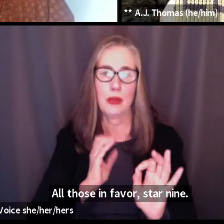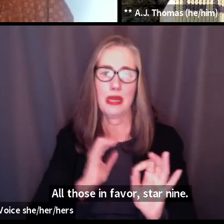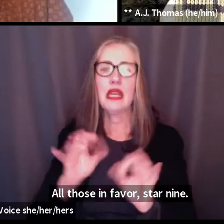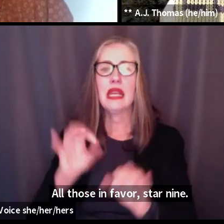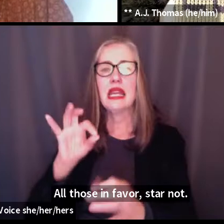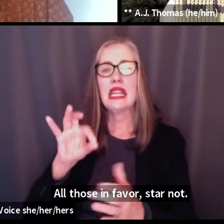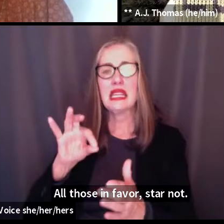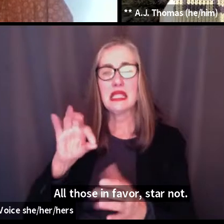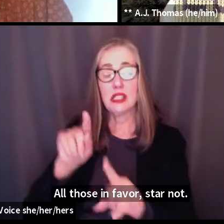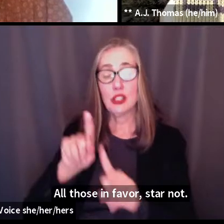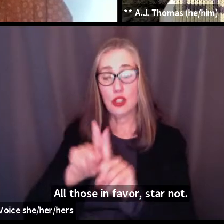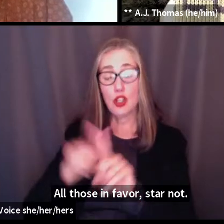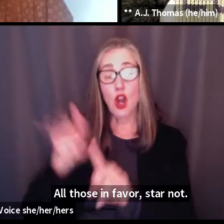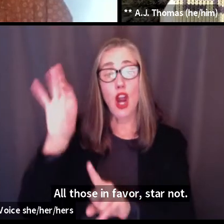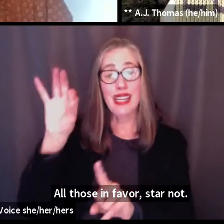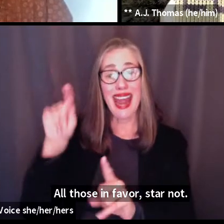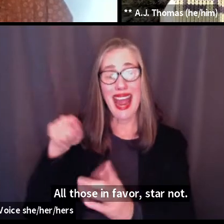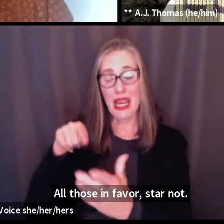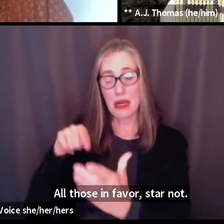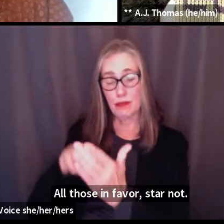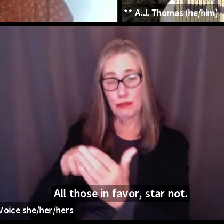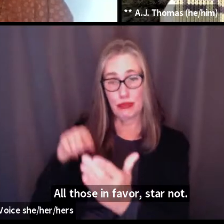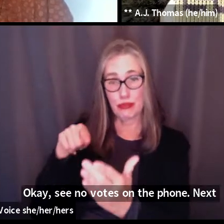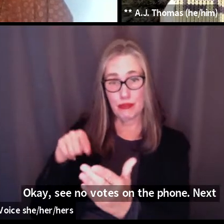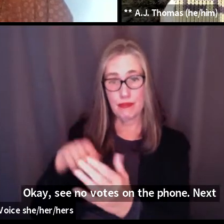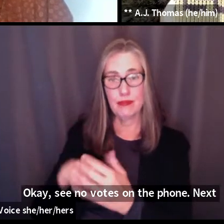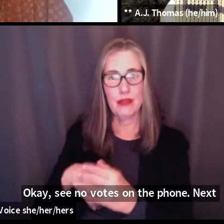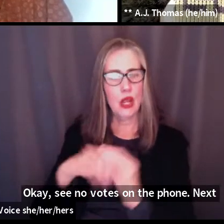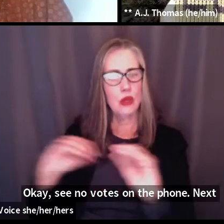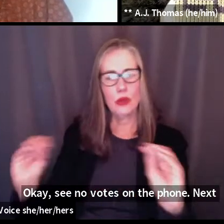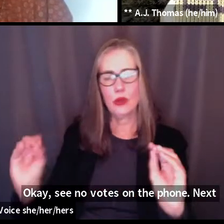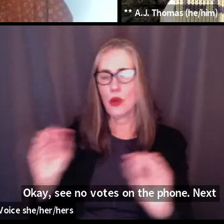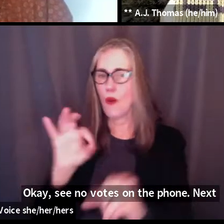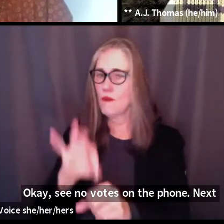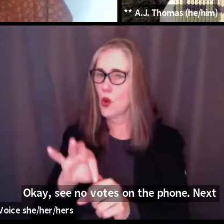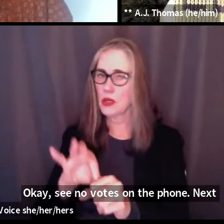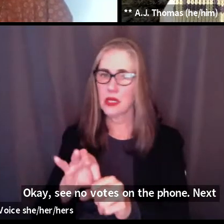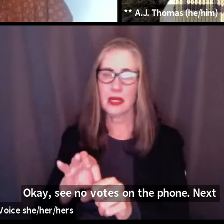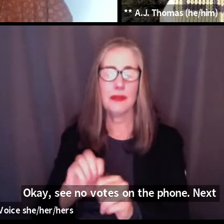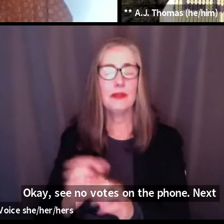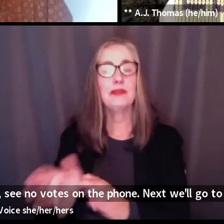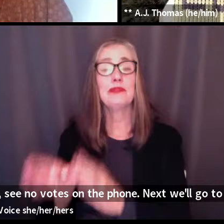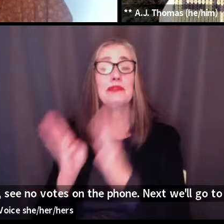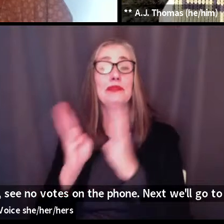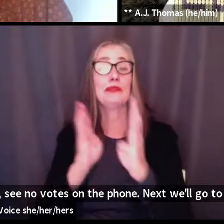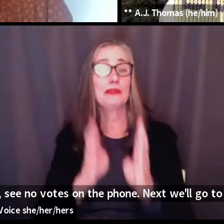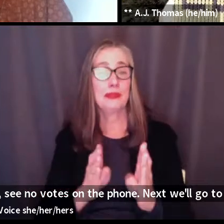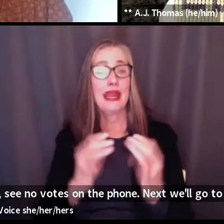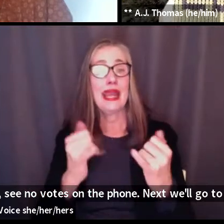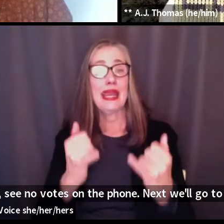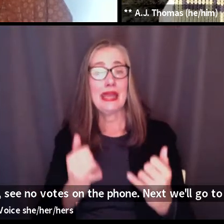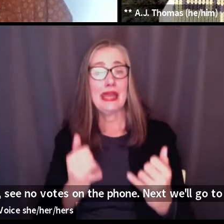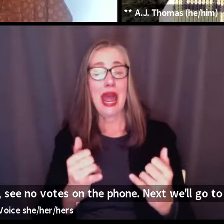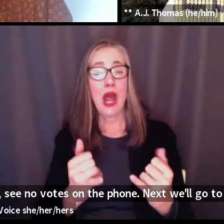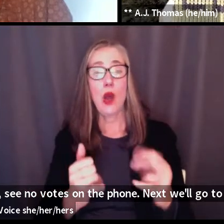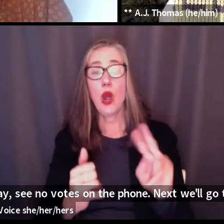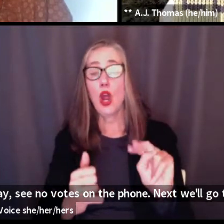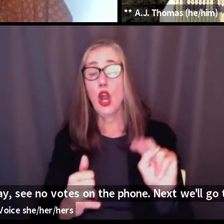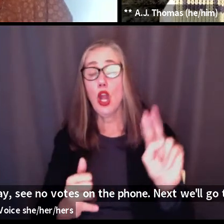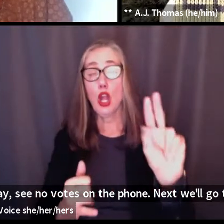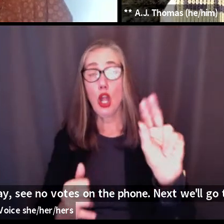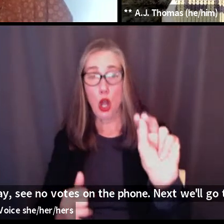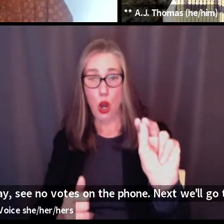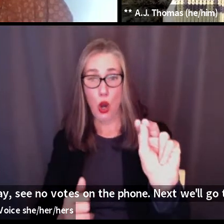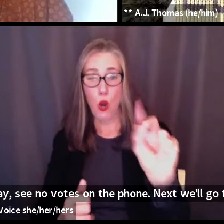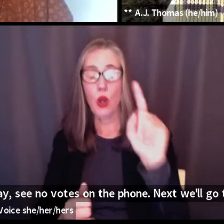Okay, I see no votes on the phone. Next, we'll go to the no votes. No to the